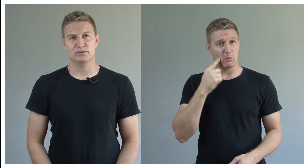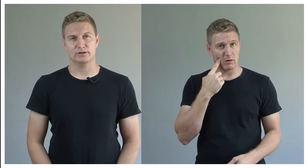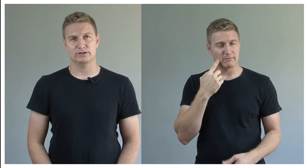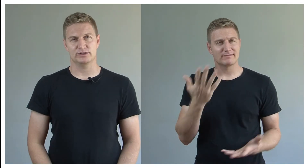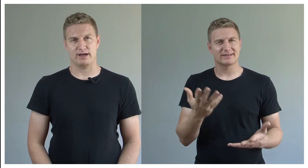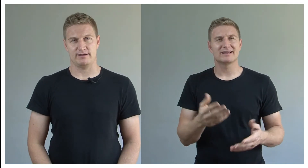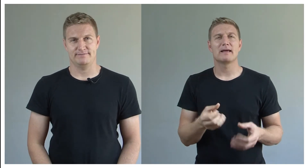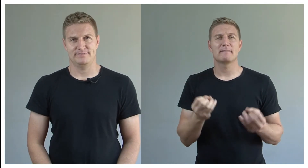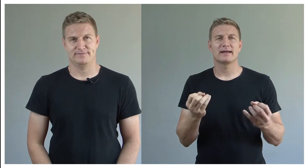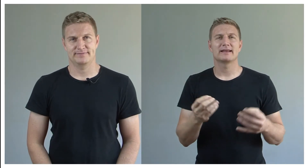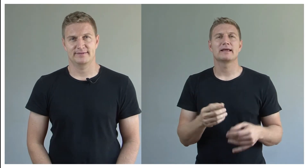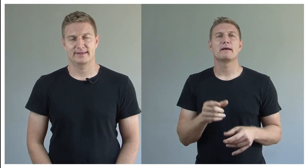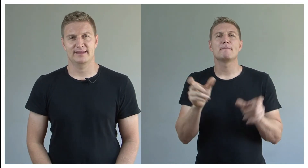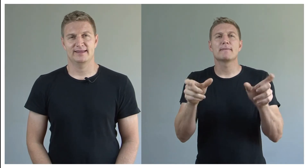want to sign.